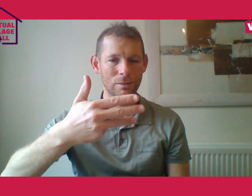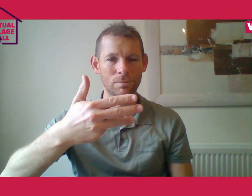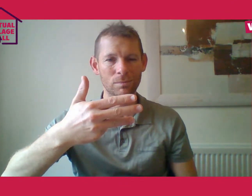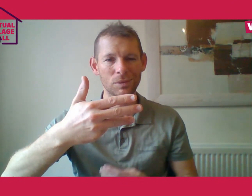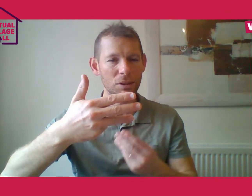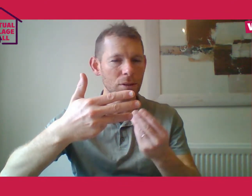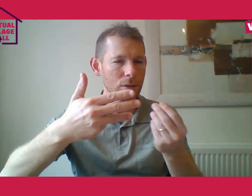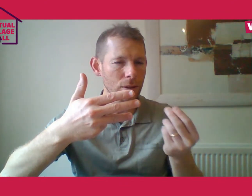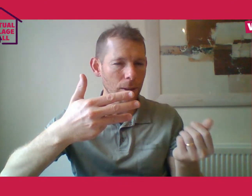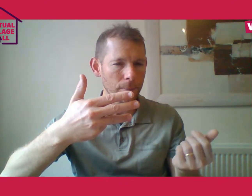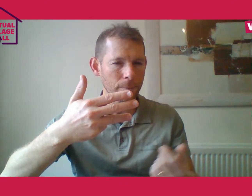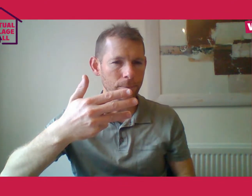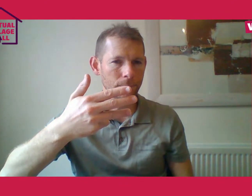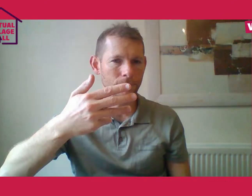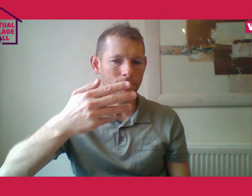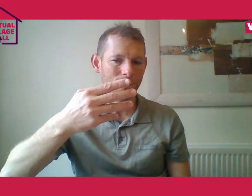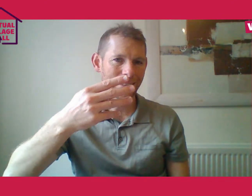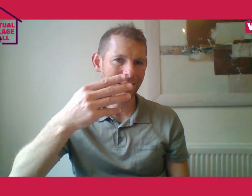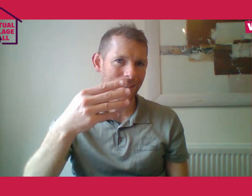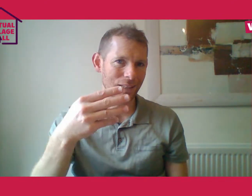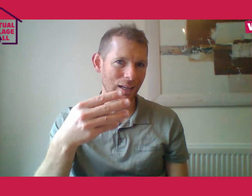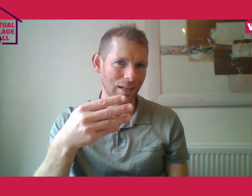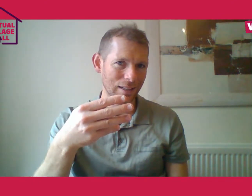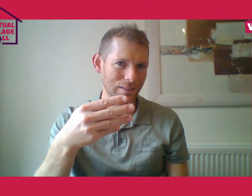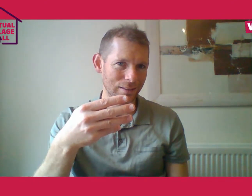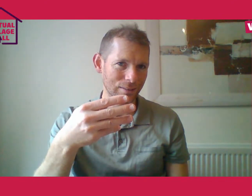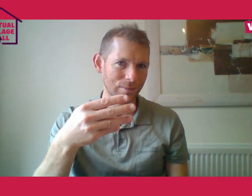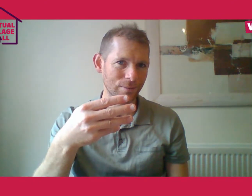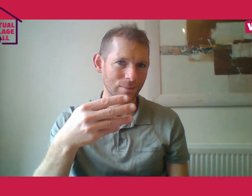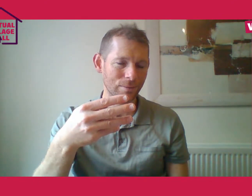9. Now sometimes you'll see 9 like this.